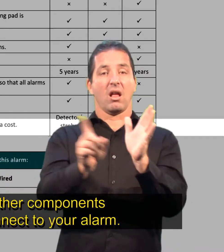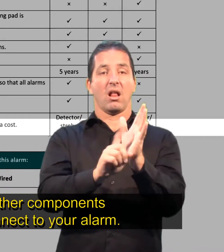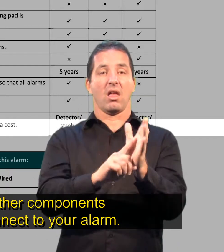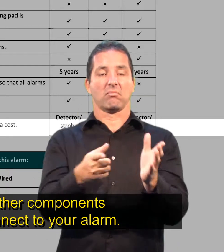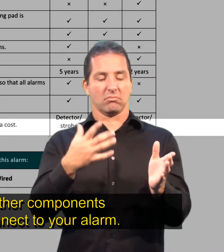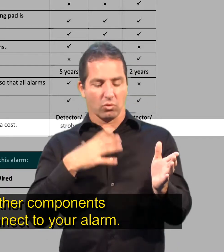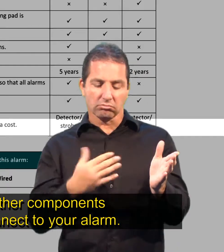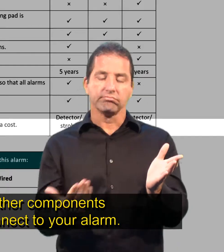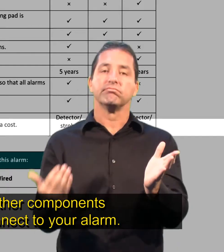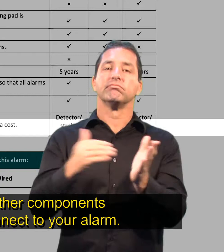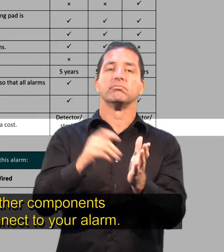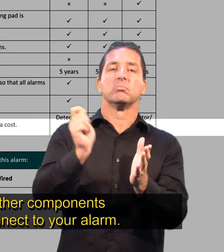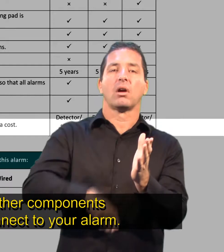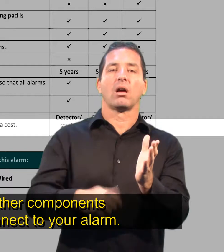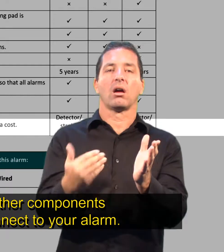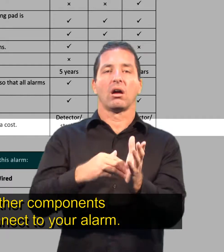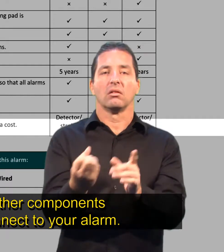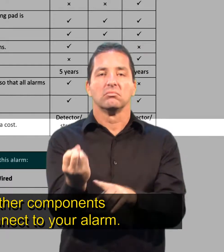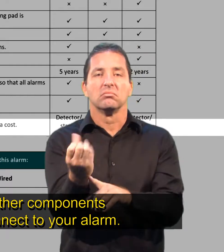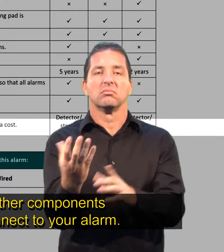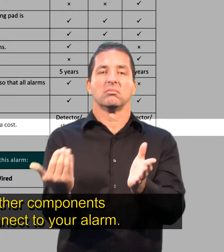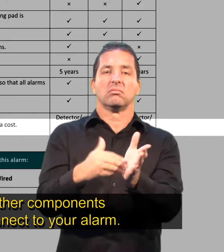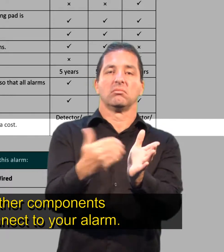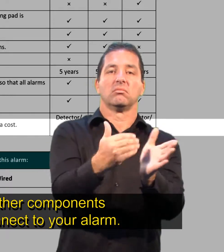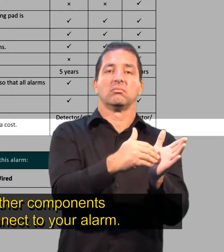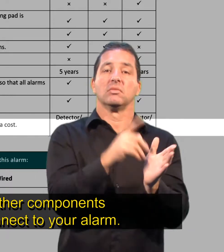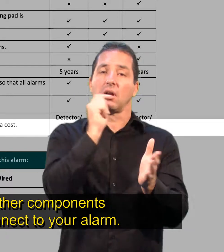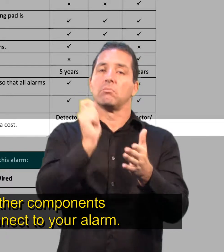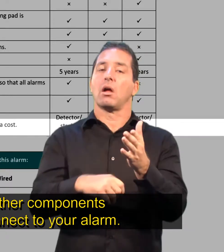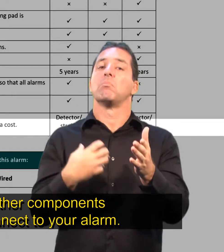You can buy other components separately to connect to your alarm.